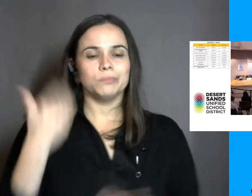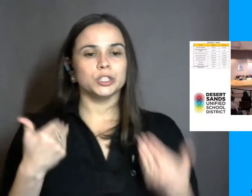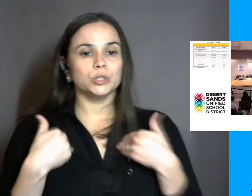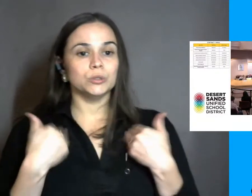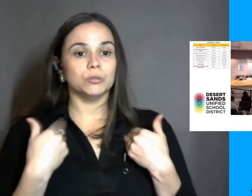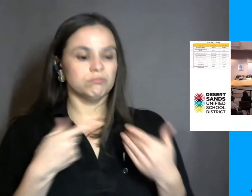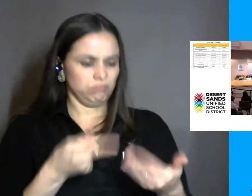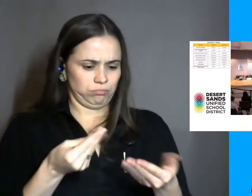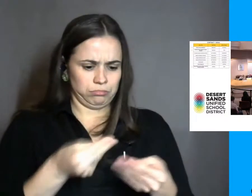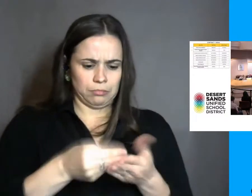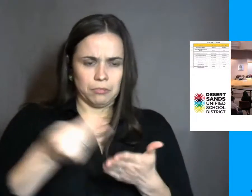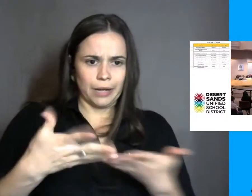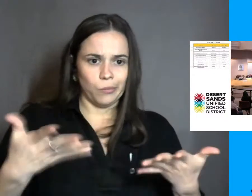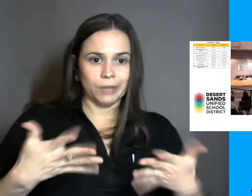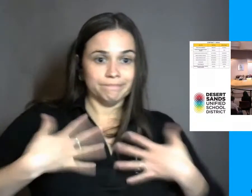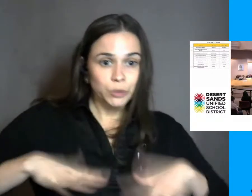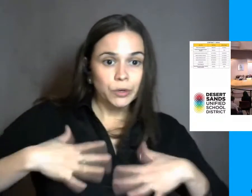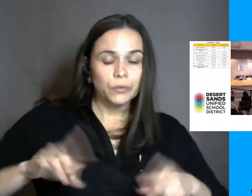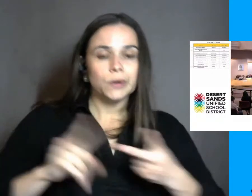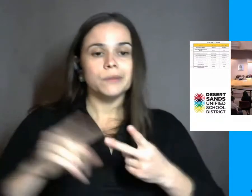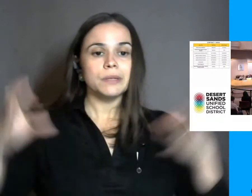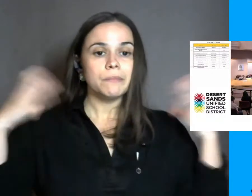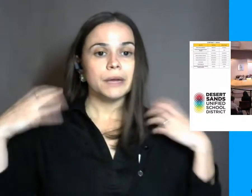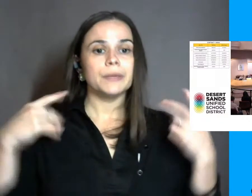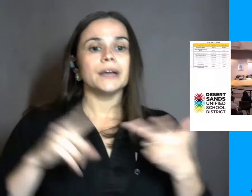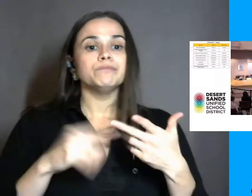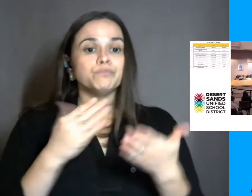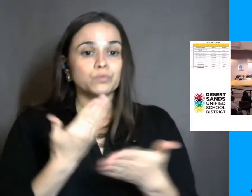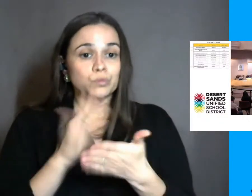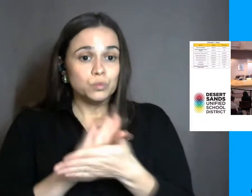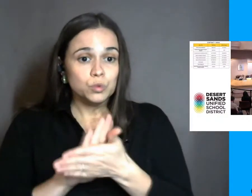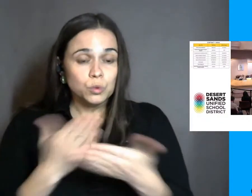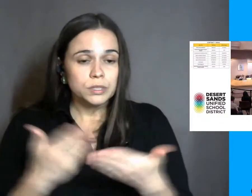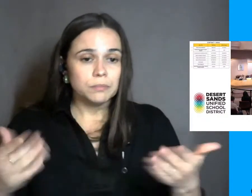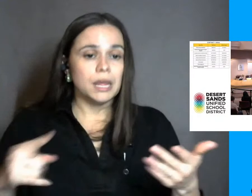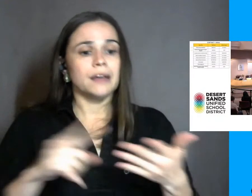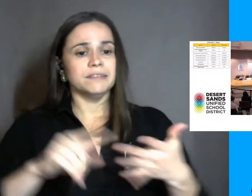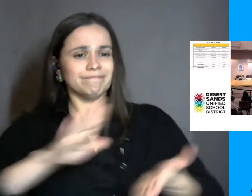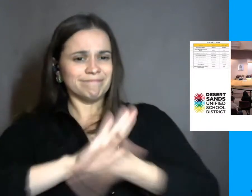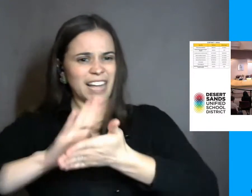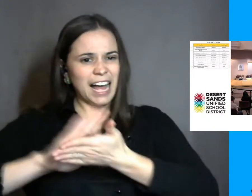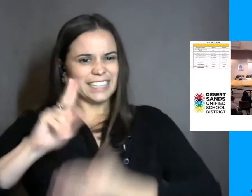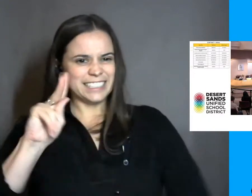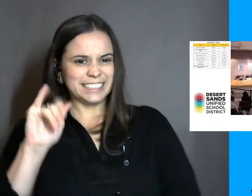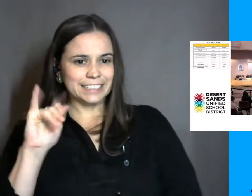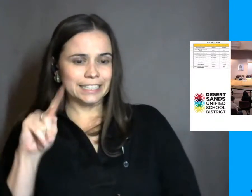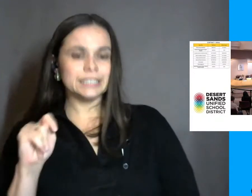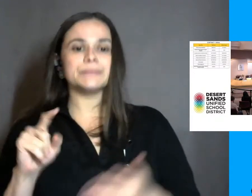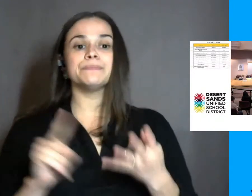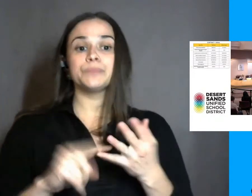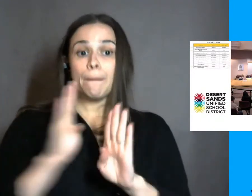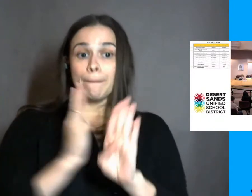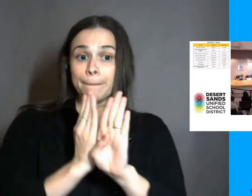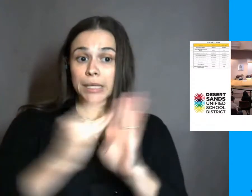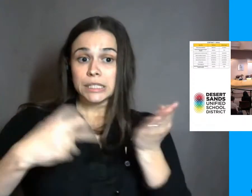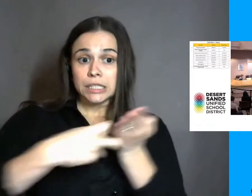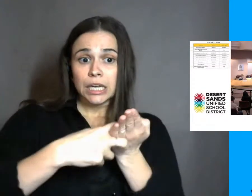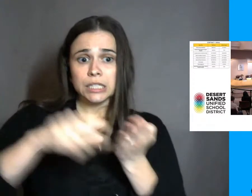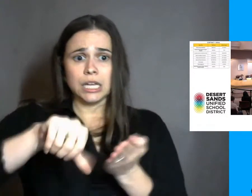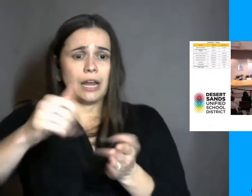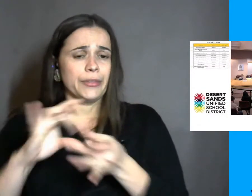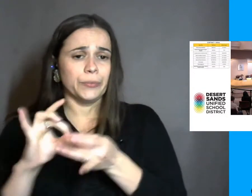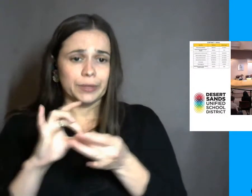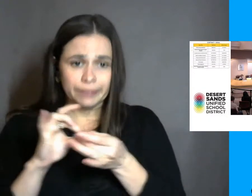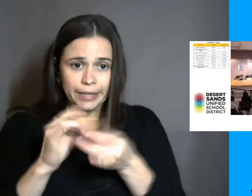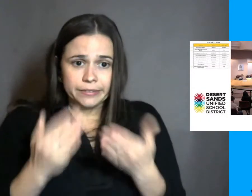as uniforms, backpacks, school supplies, hygiene kits, bus tickets, and other related supplies for